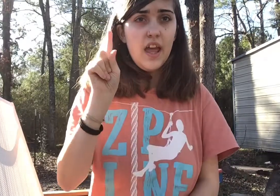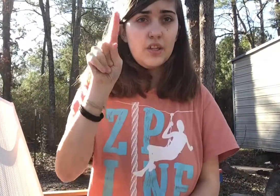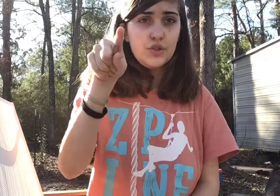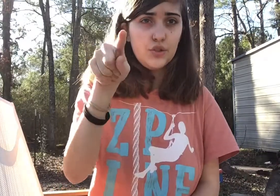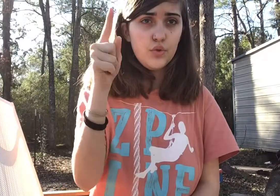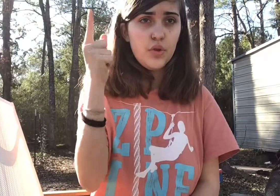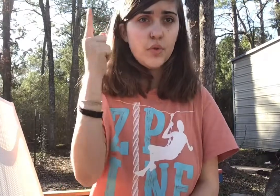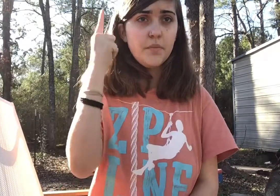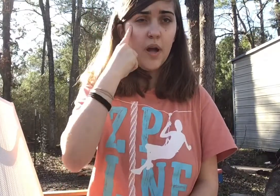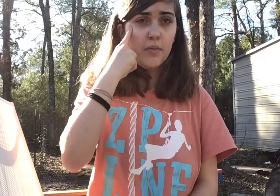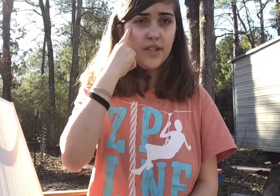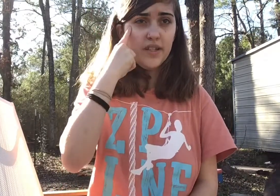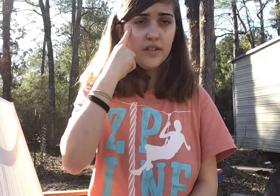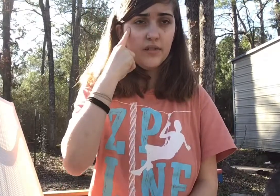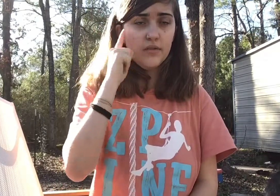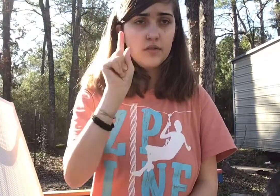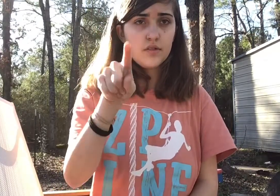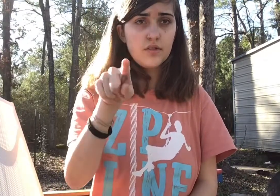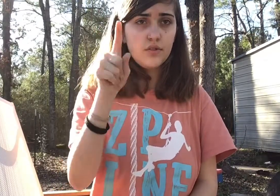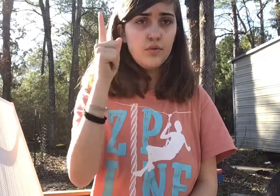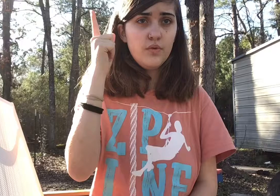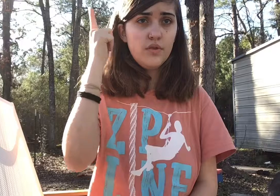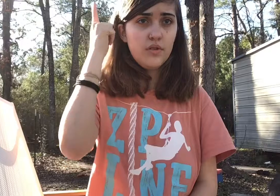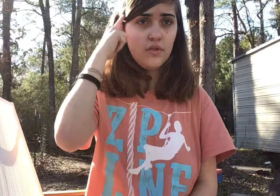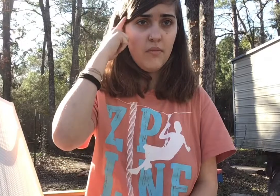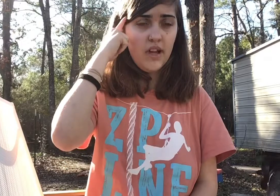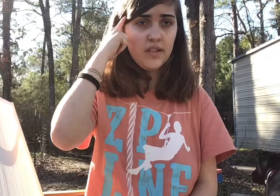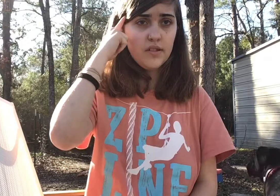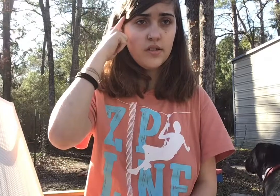And to the Republic, so to remind,